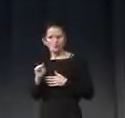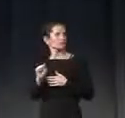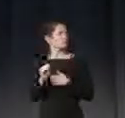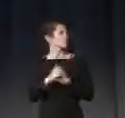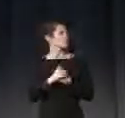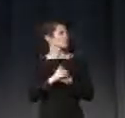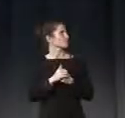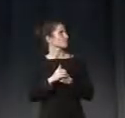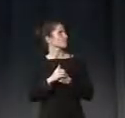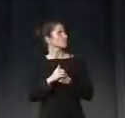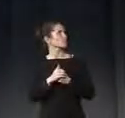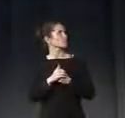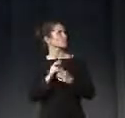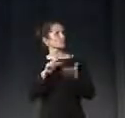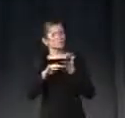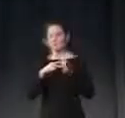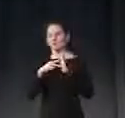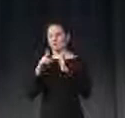means of the voice.